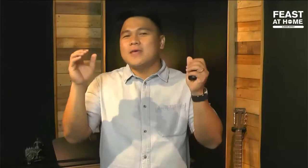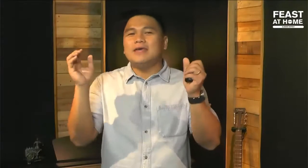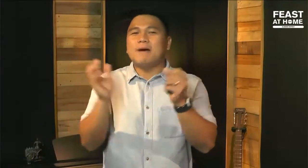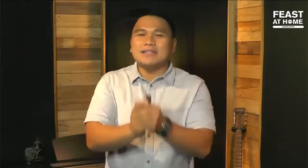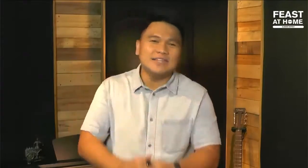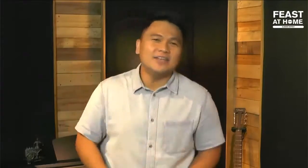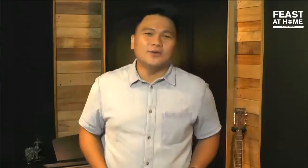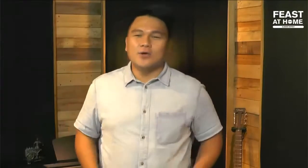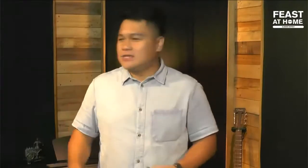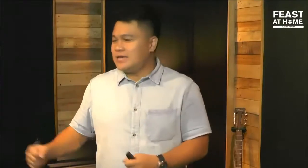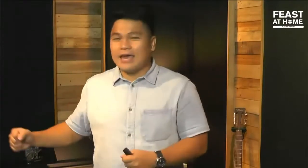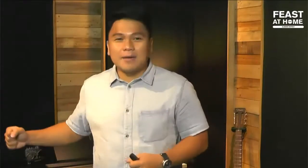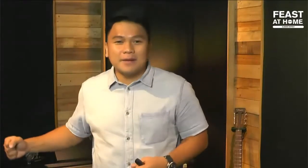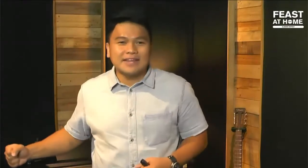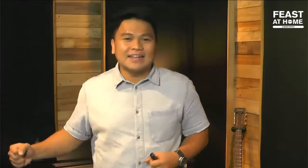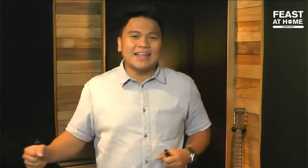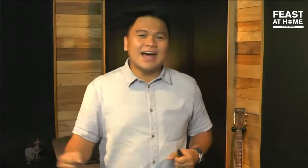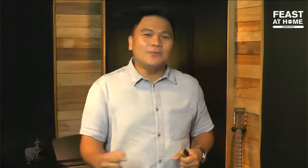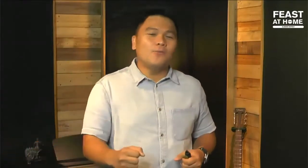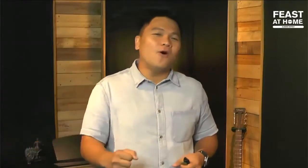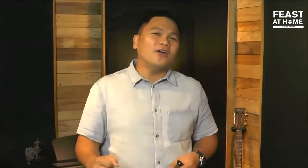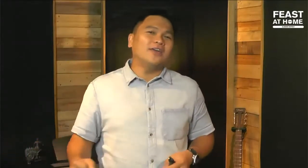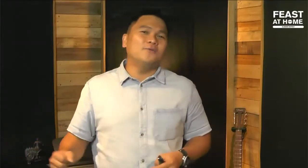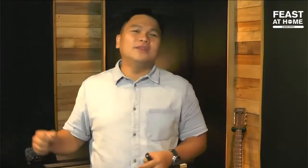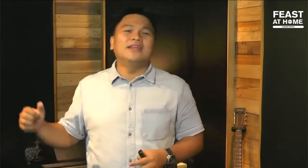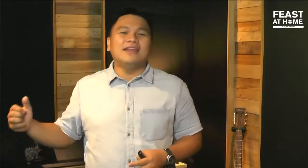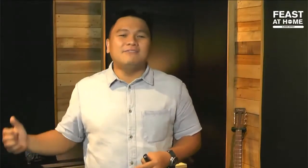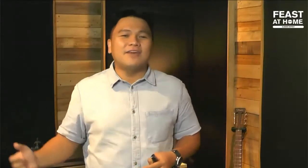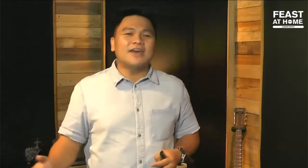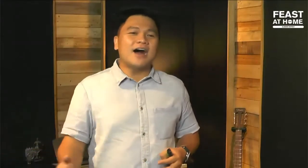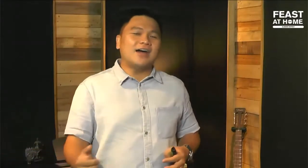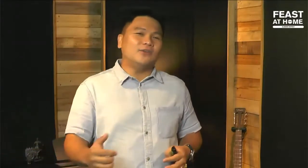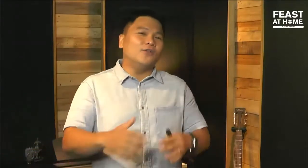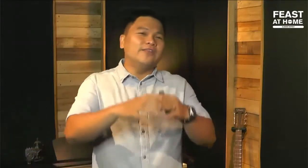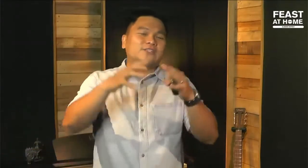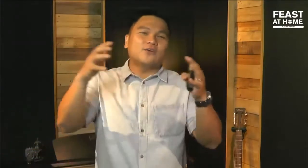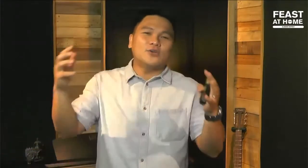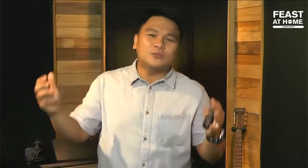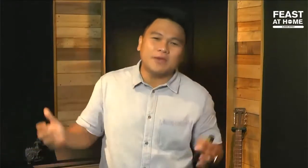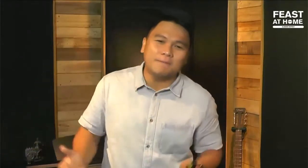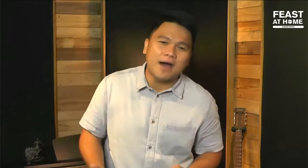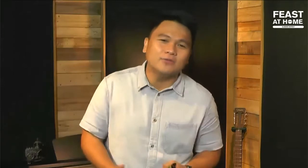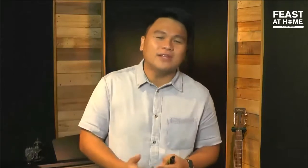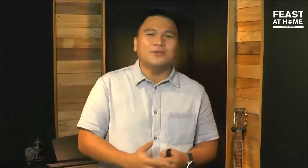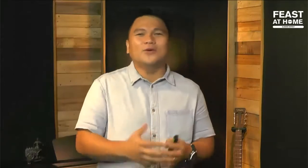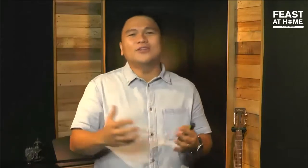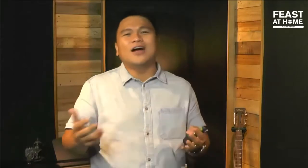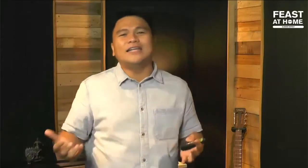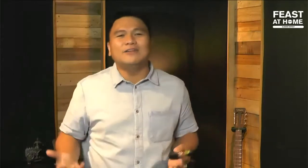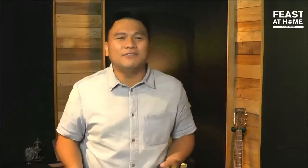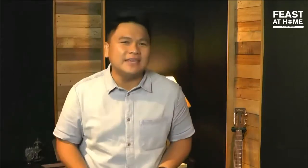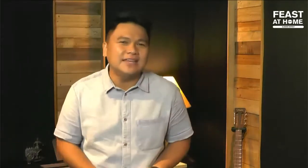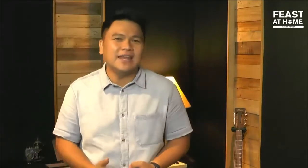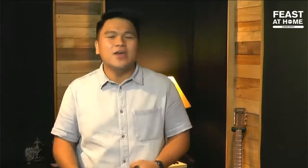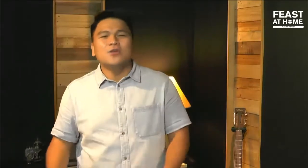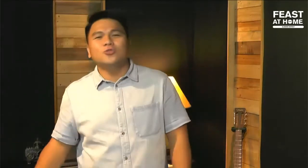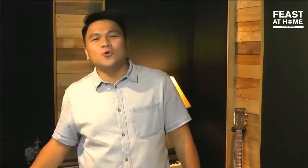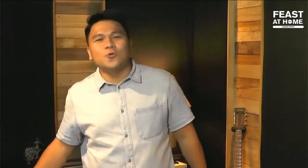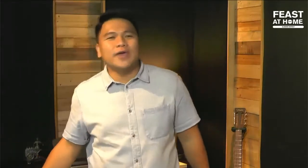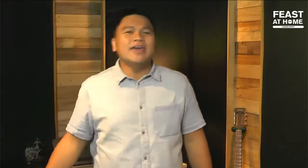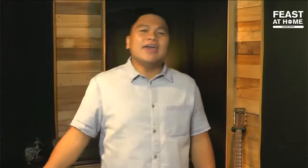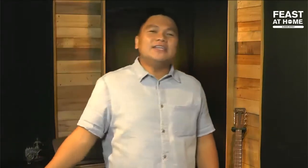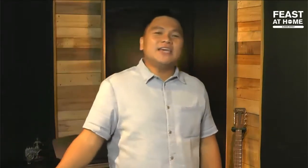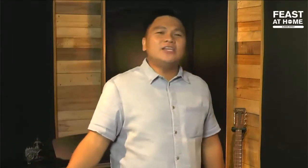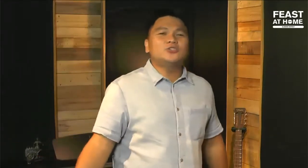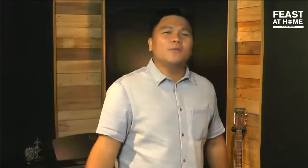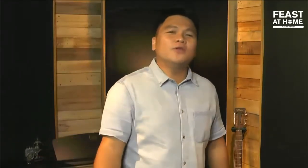nako, imagine niyo si Eve at Adan walking with the living God on this cosmic mountain called Garden of Eden,